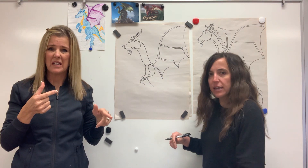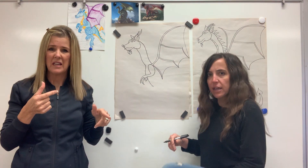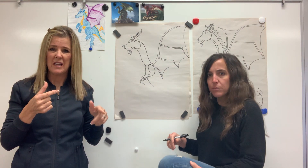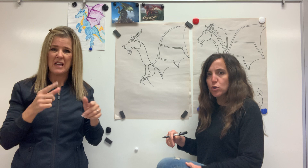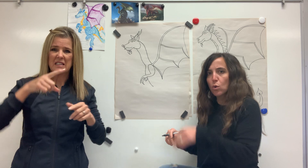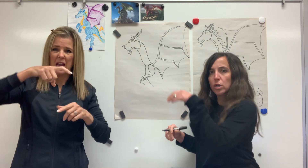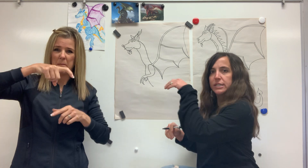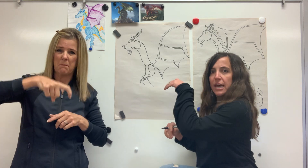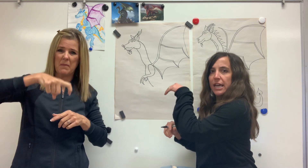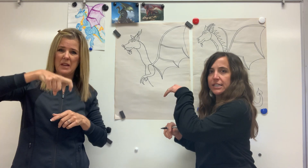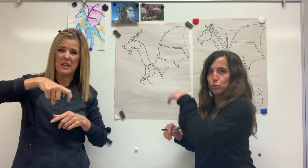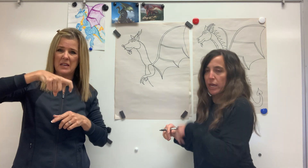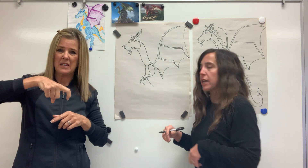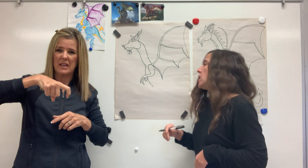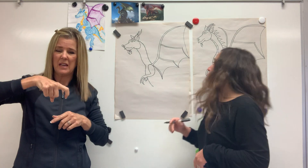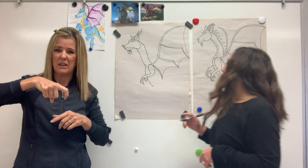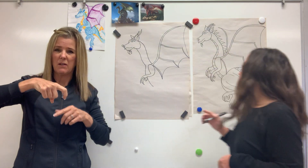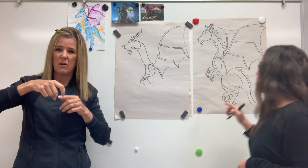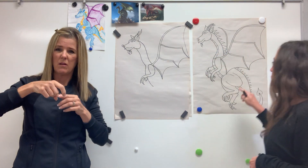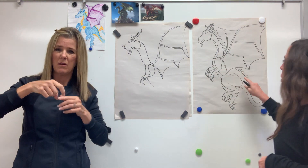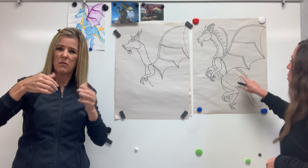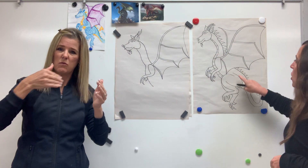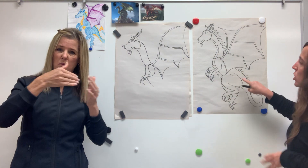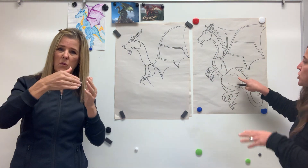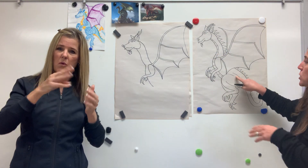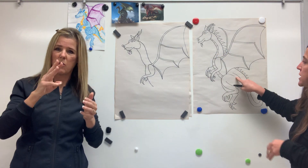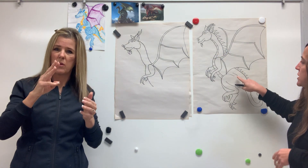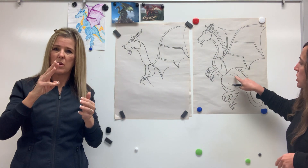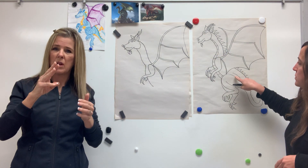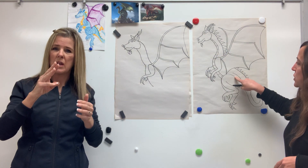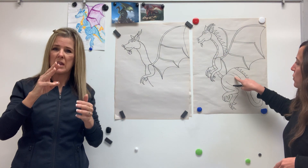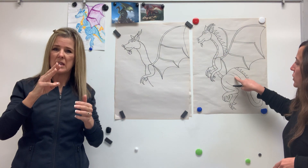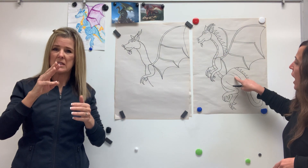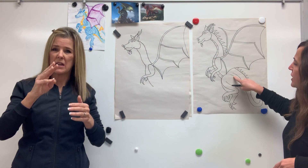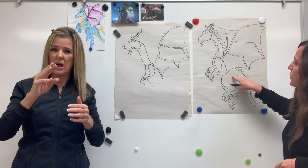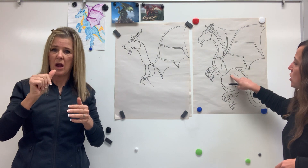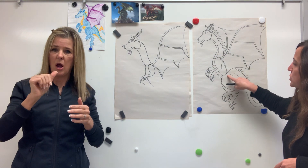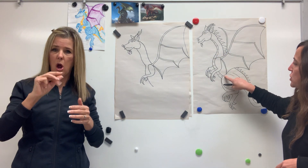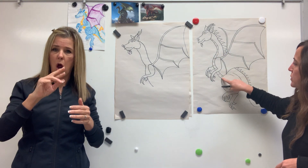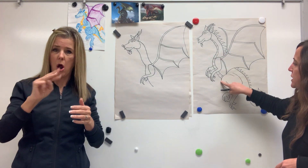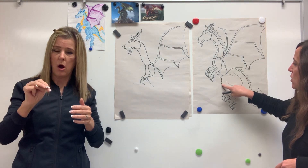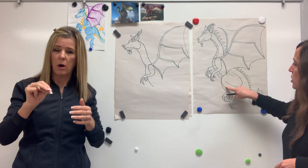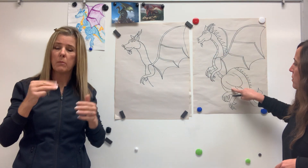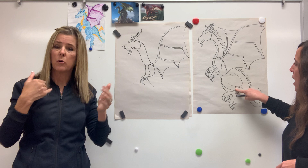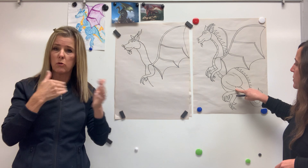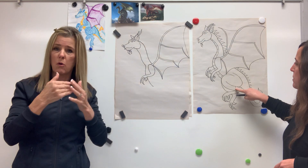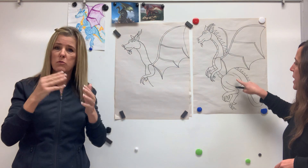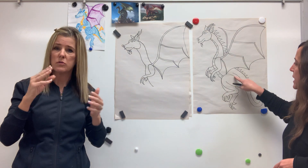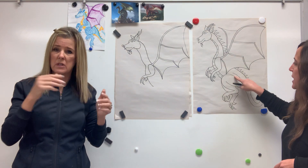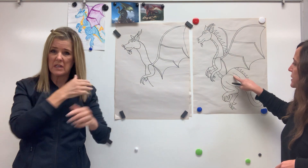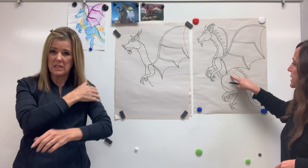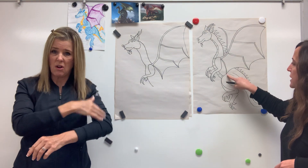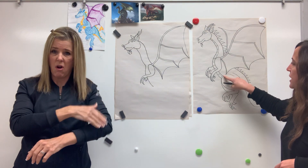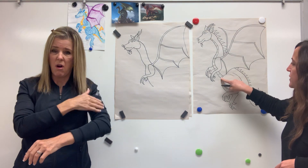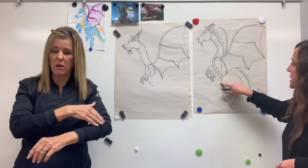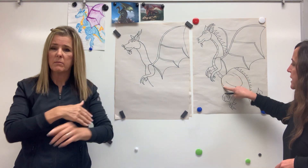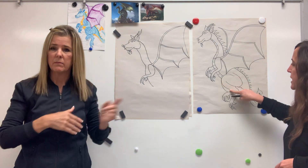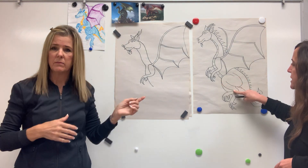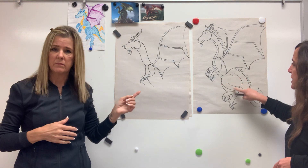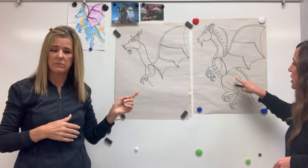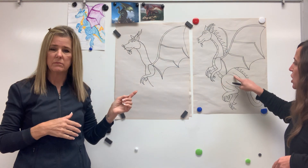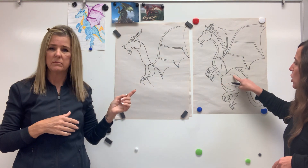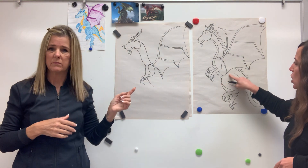like bending up towards his wing, so, or towards his arm. So kind of close to his arm, I'm gonna make a kind